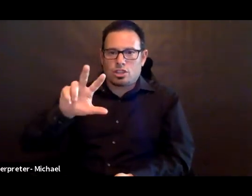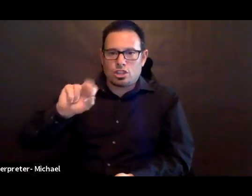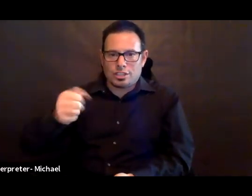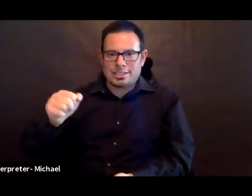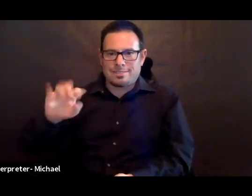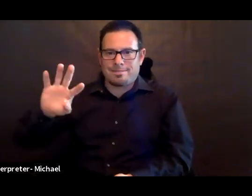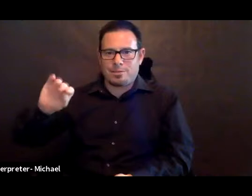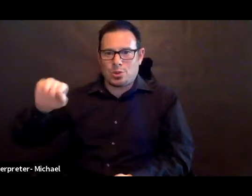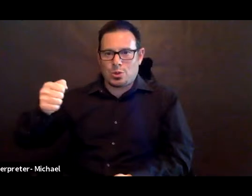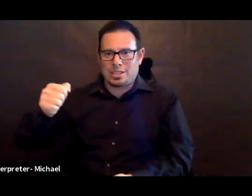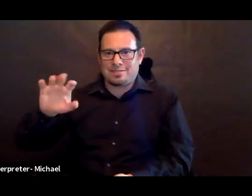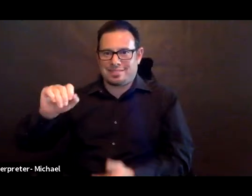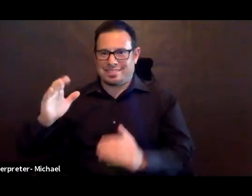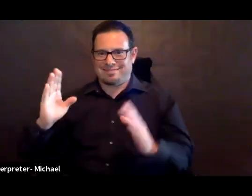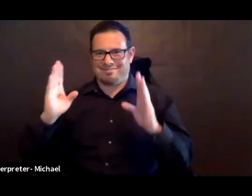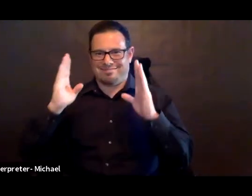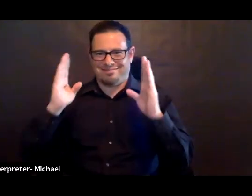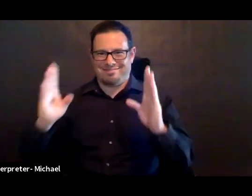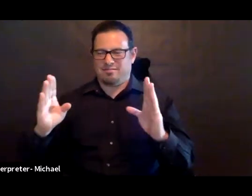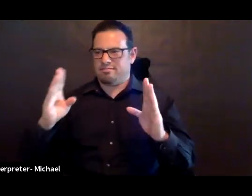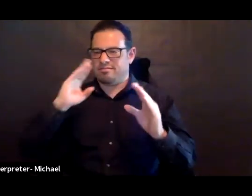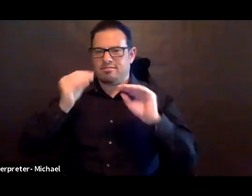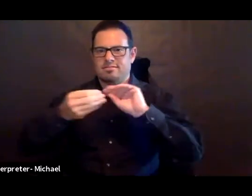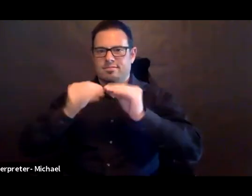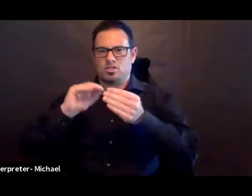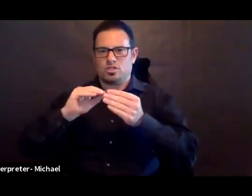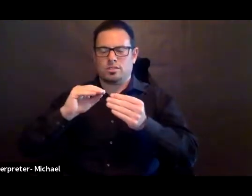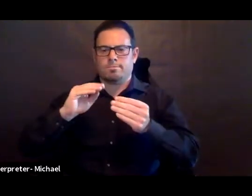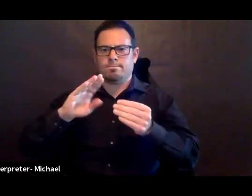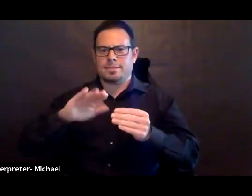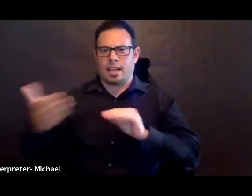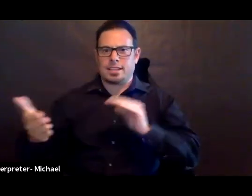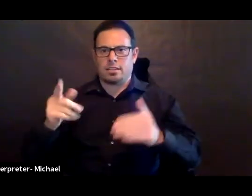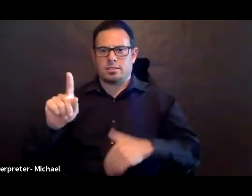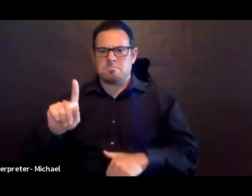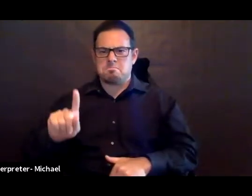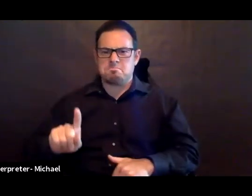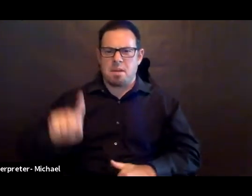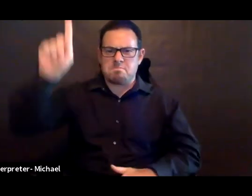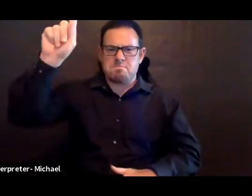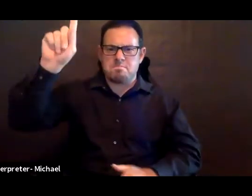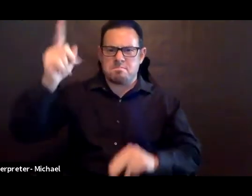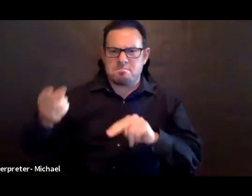it remains to be seen if we will see that same,